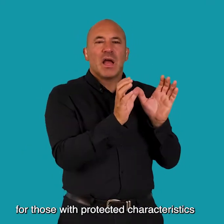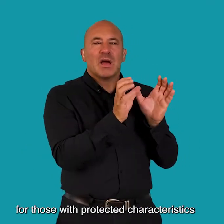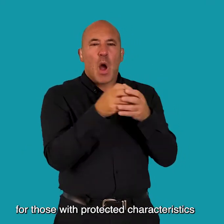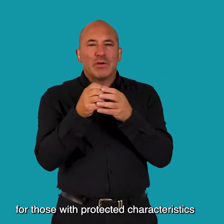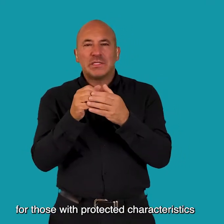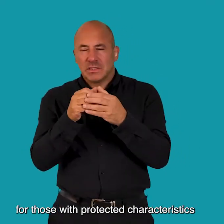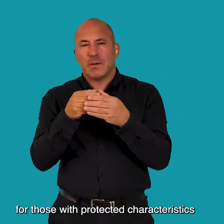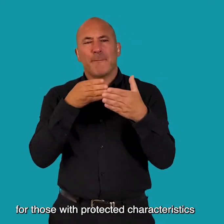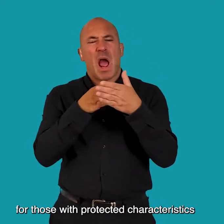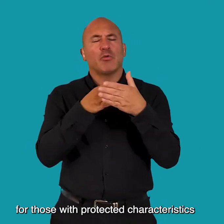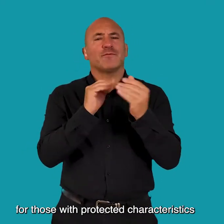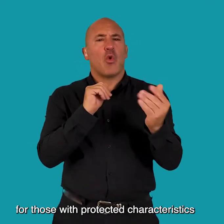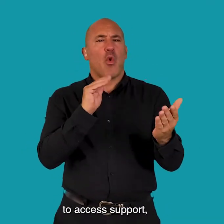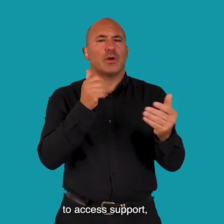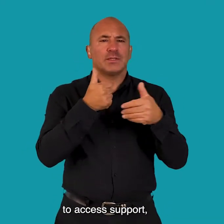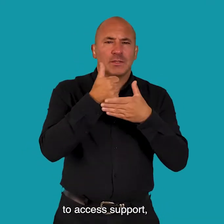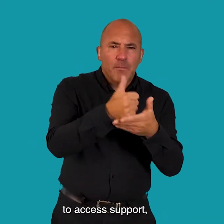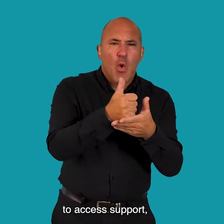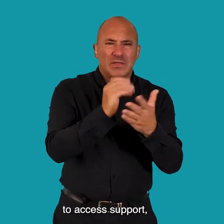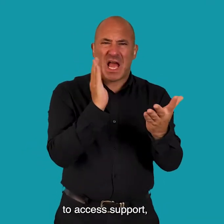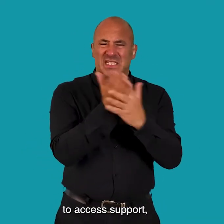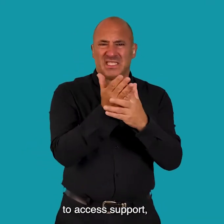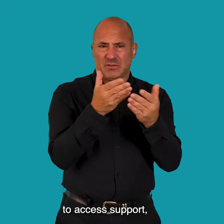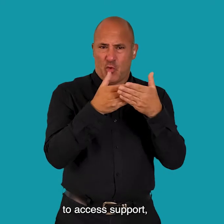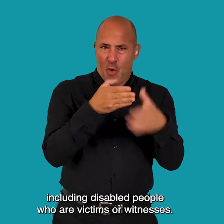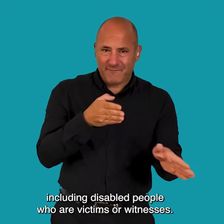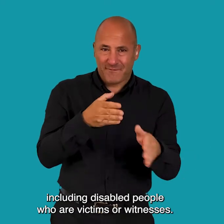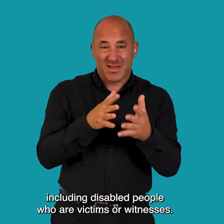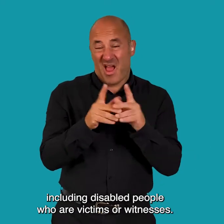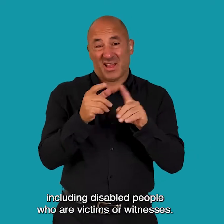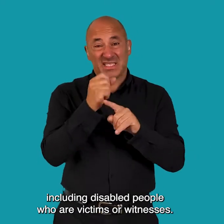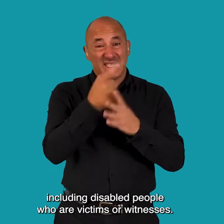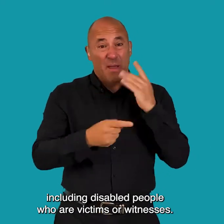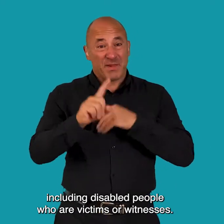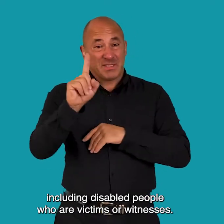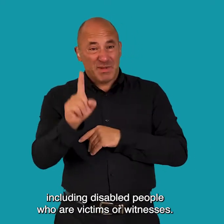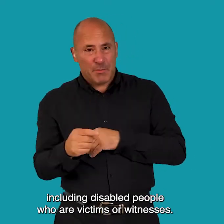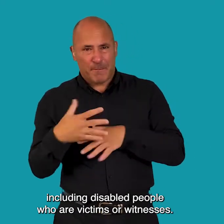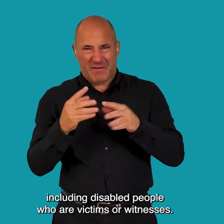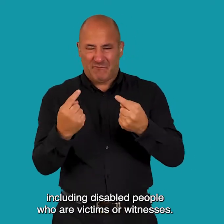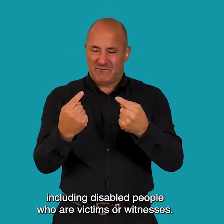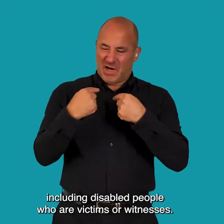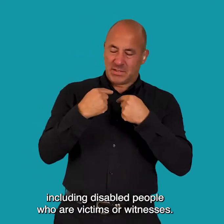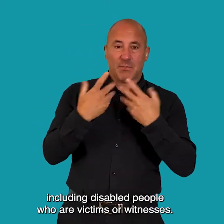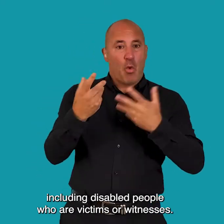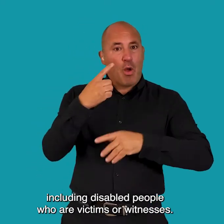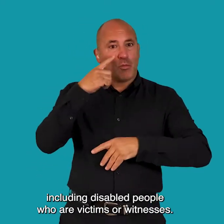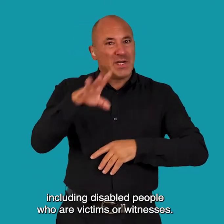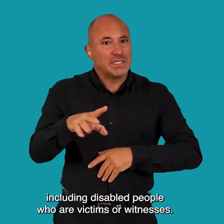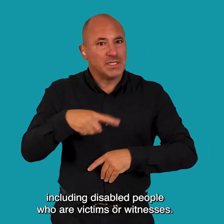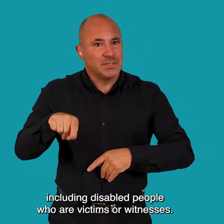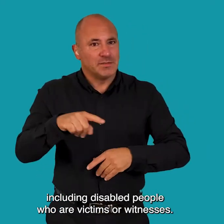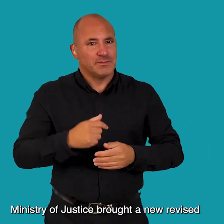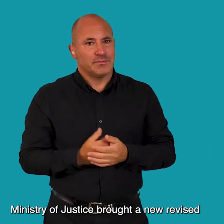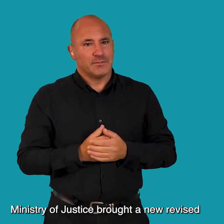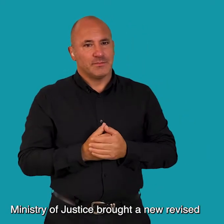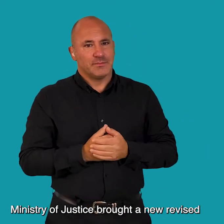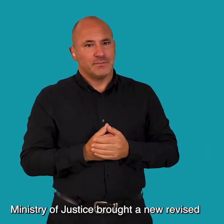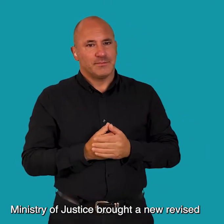protected characteristics to access support, including disabled people who are victims or witnesses. Ministry of Justice